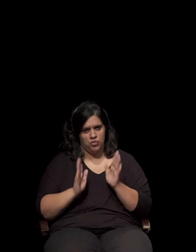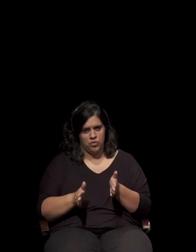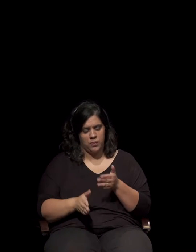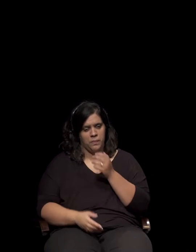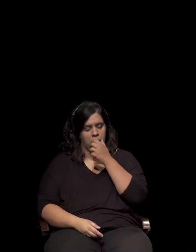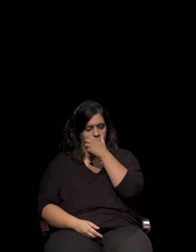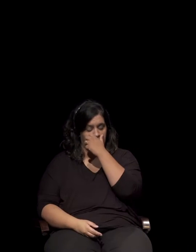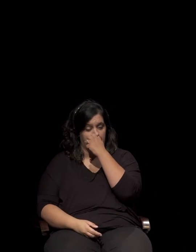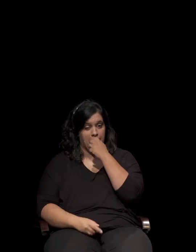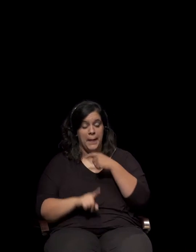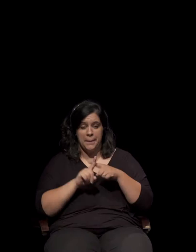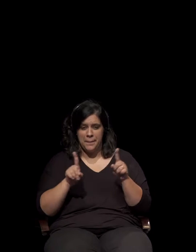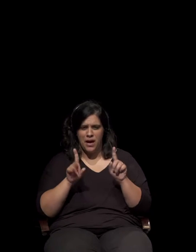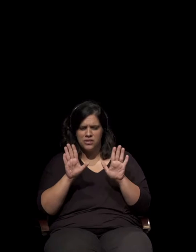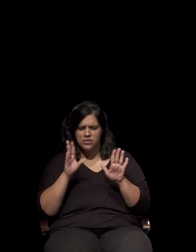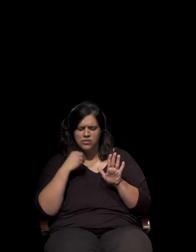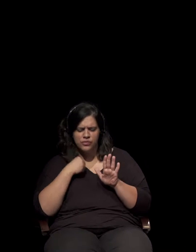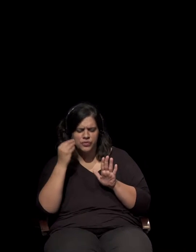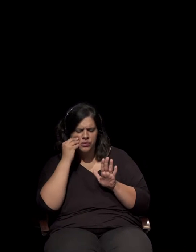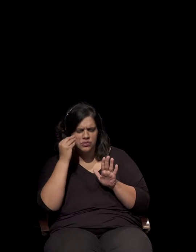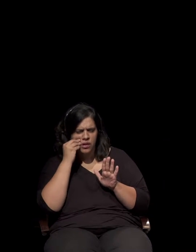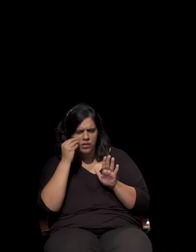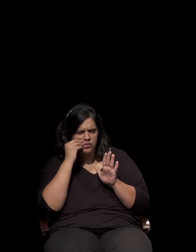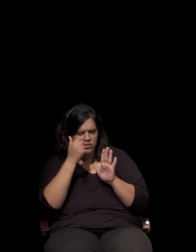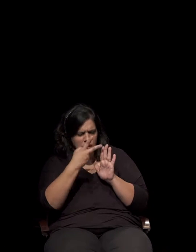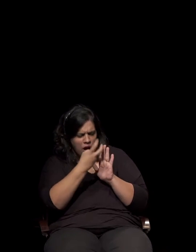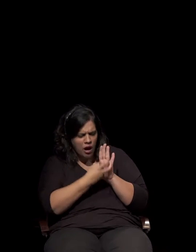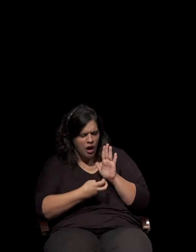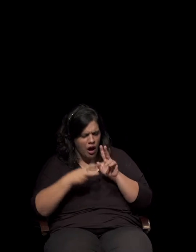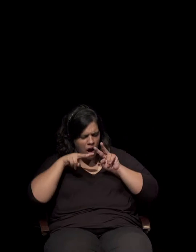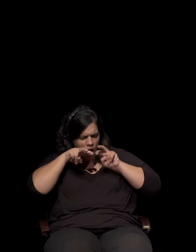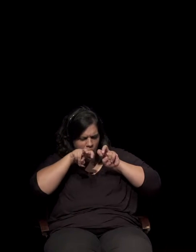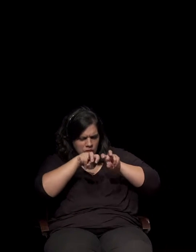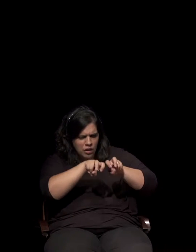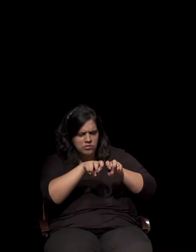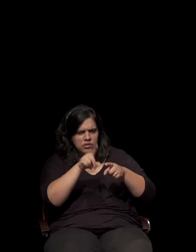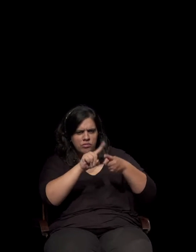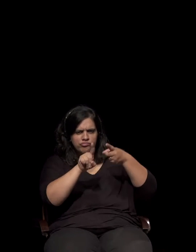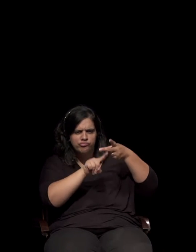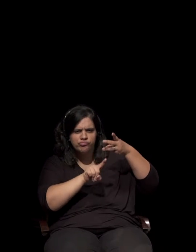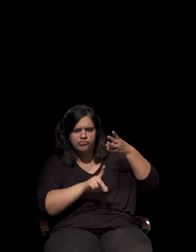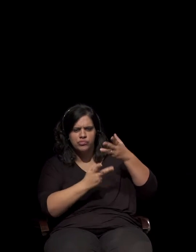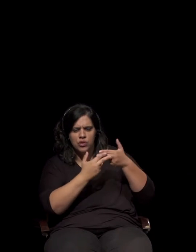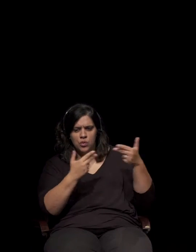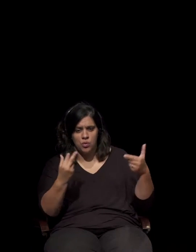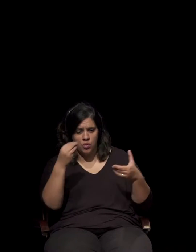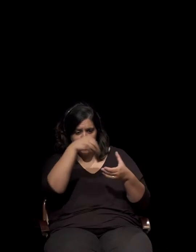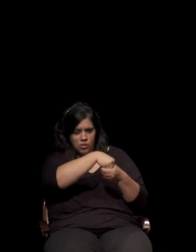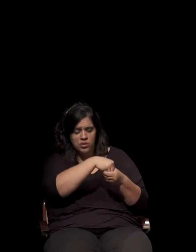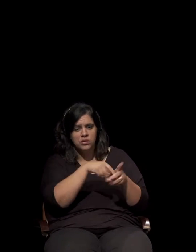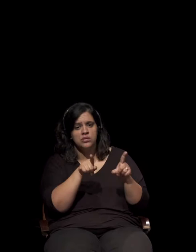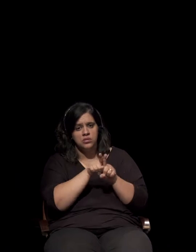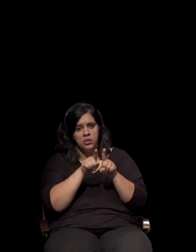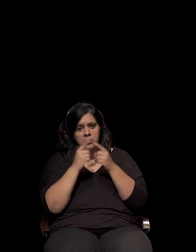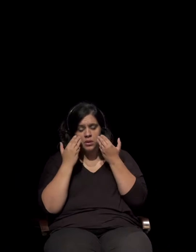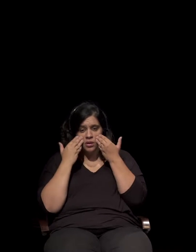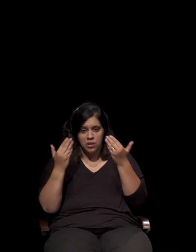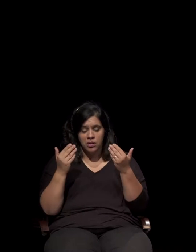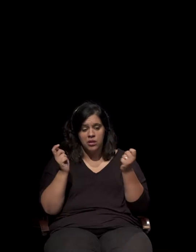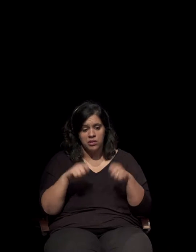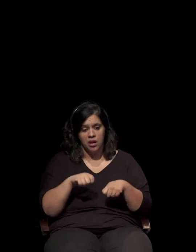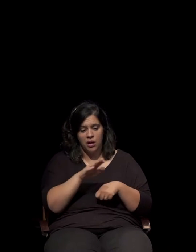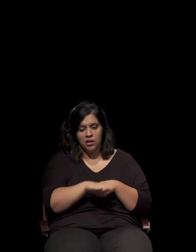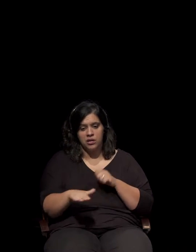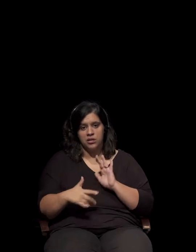Instead, I will try to look at some of the explicit and implicit frames that allow children to appear as children in our world. In